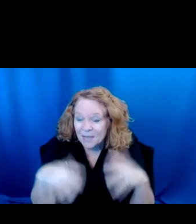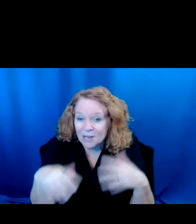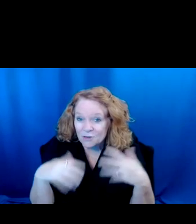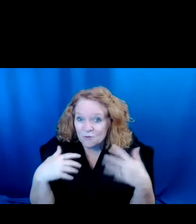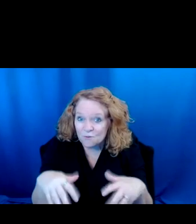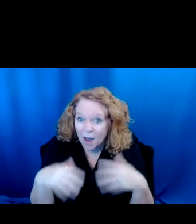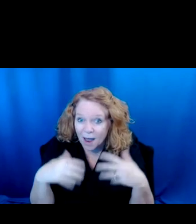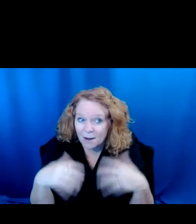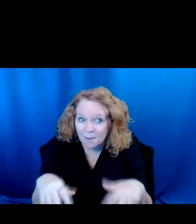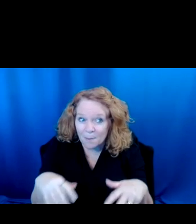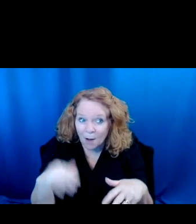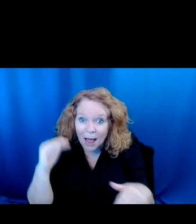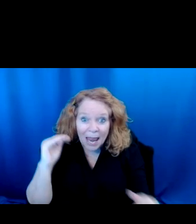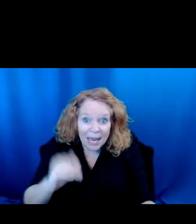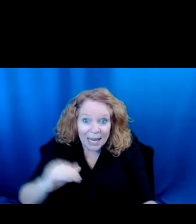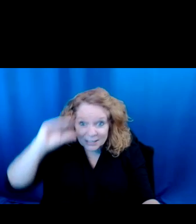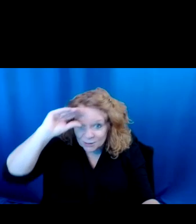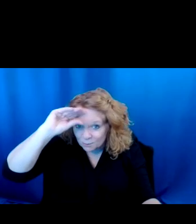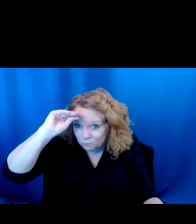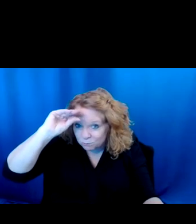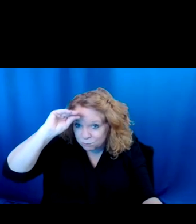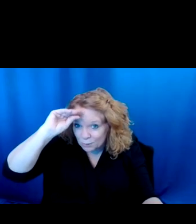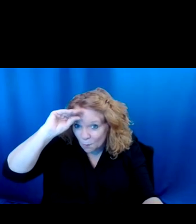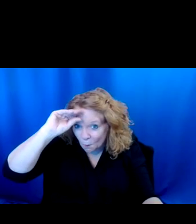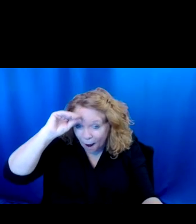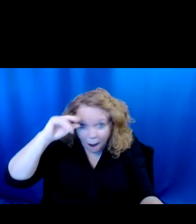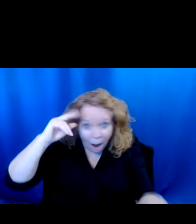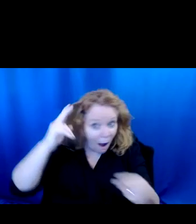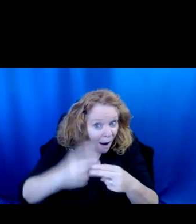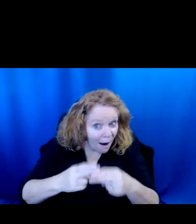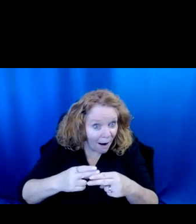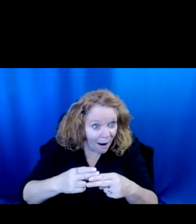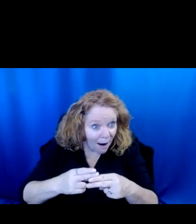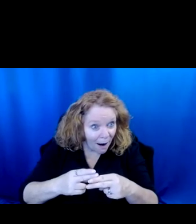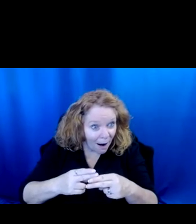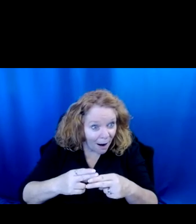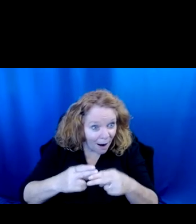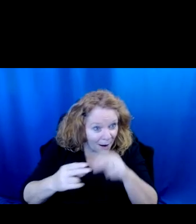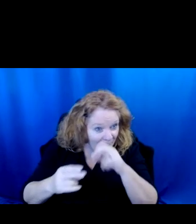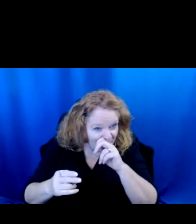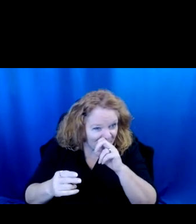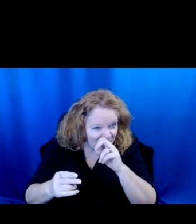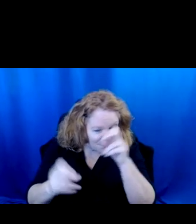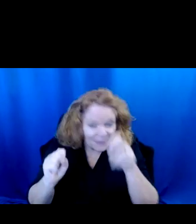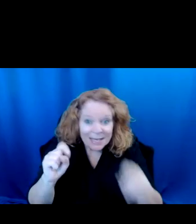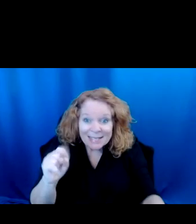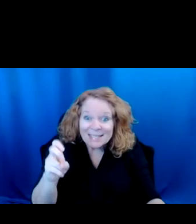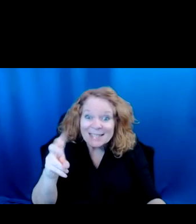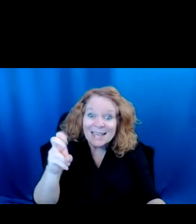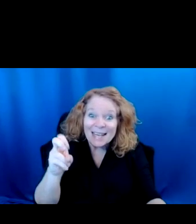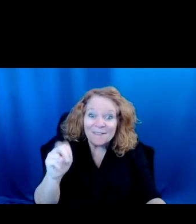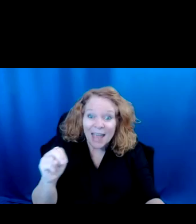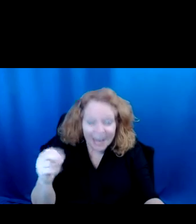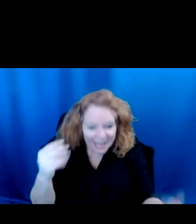incredible little boy by the name of Stephen. Stephen, here we go.